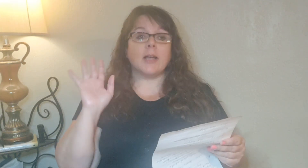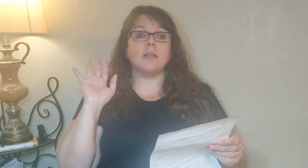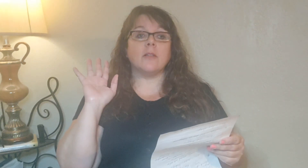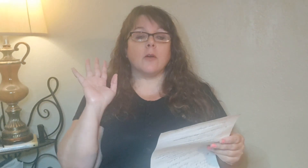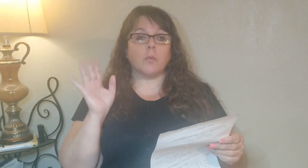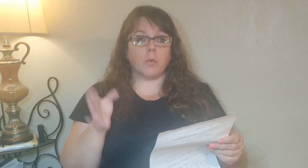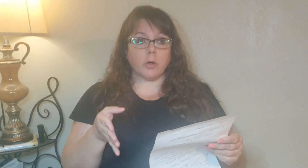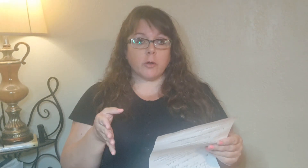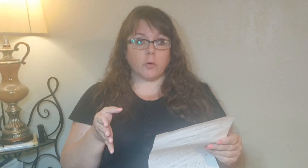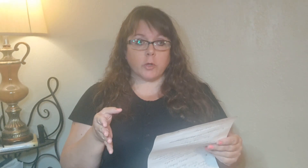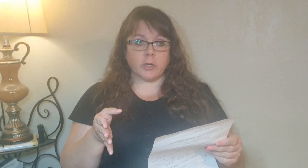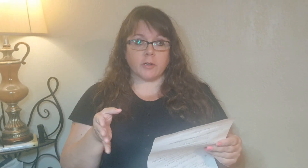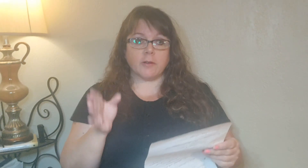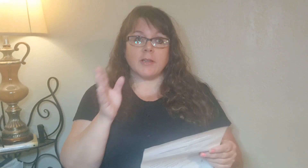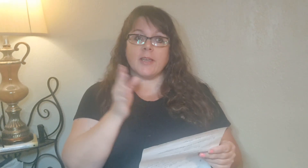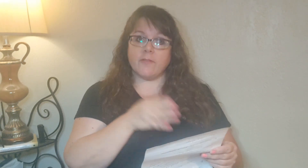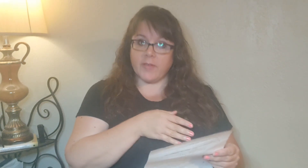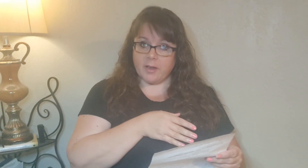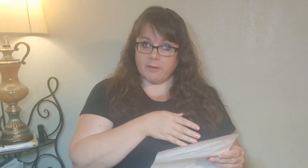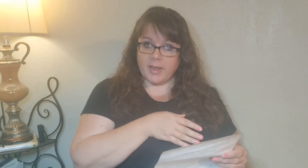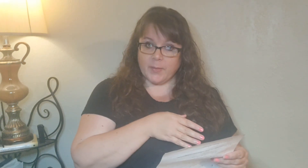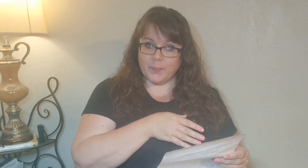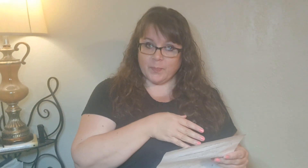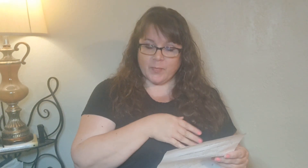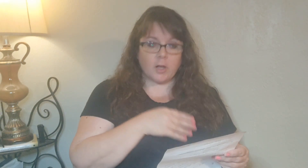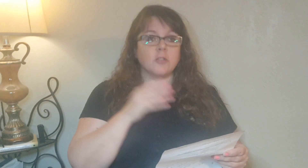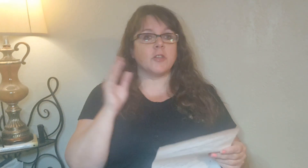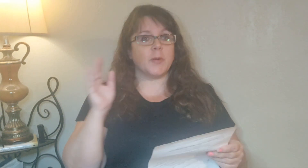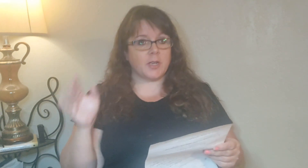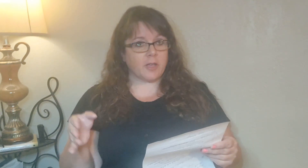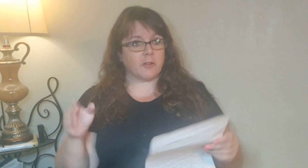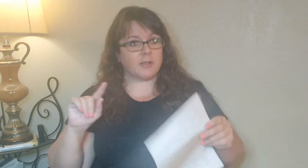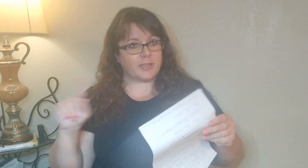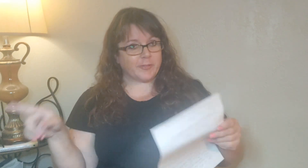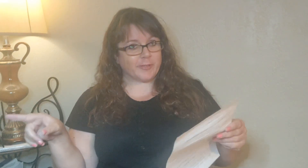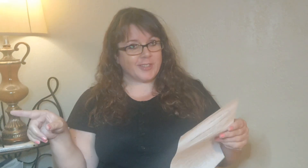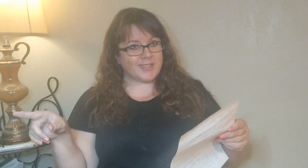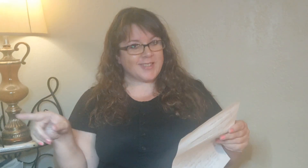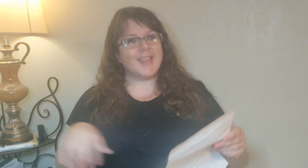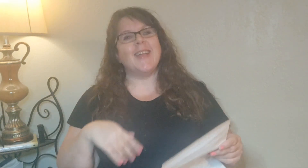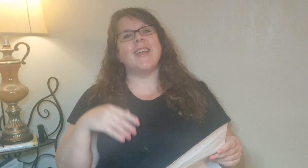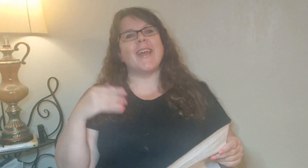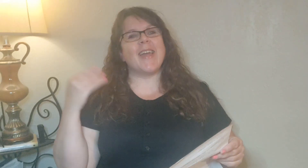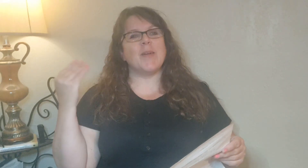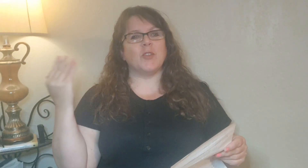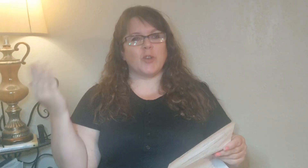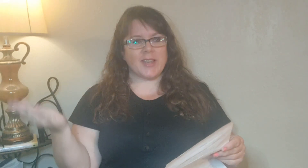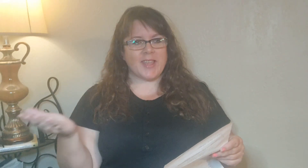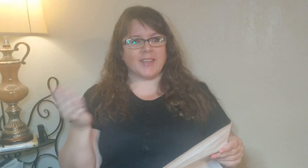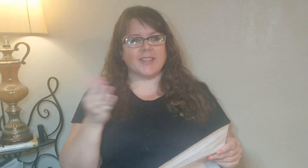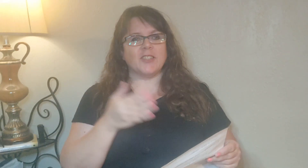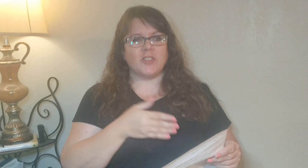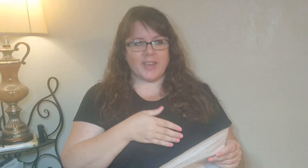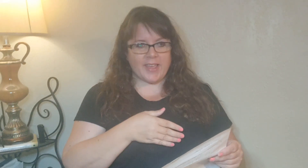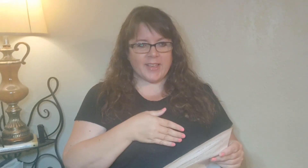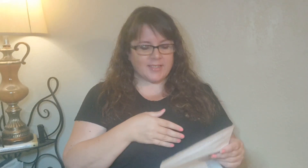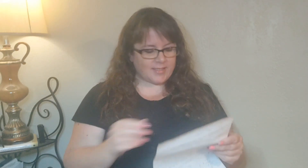and the word order can vary. Also another difference between English and